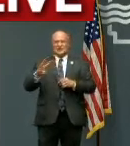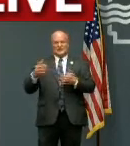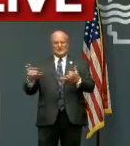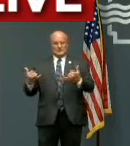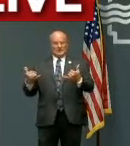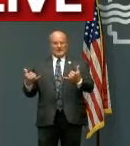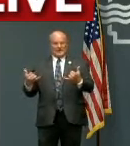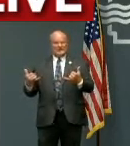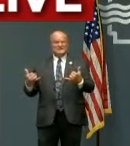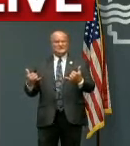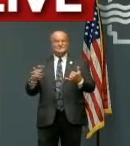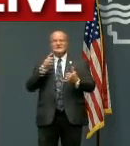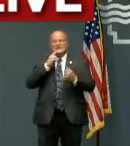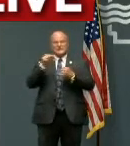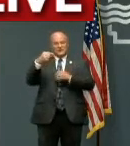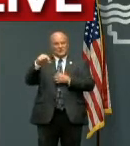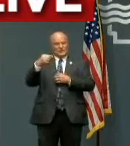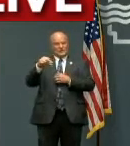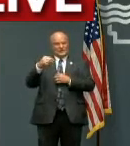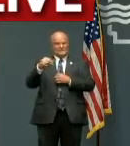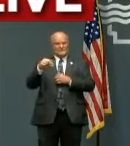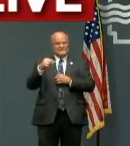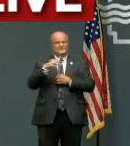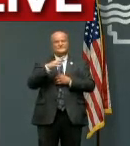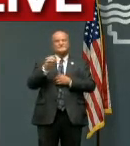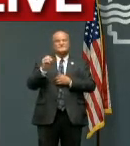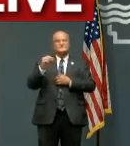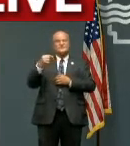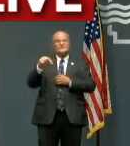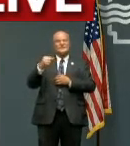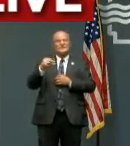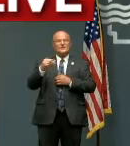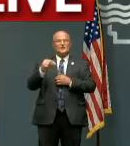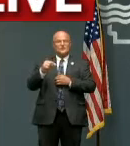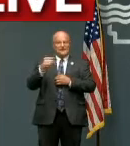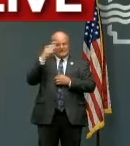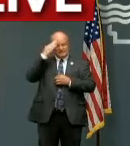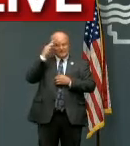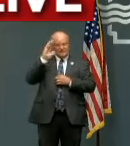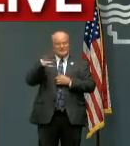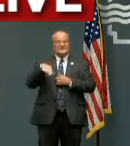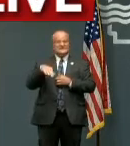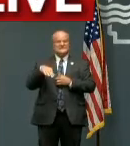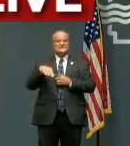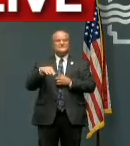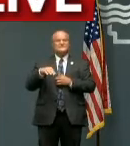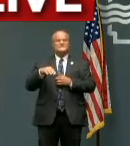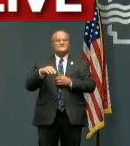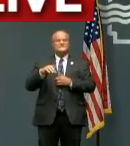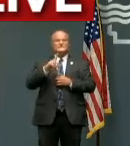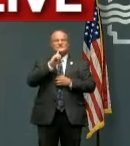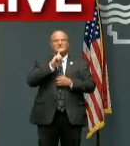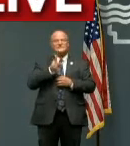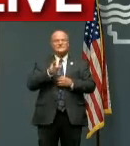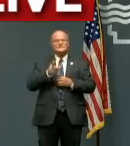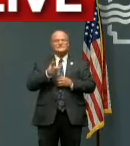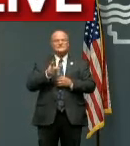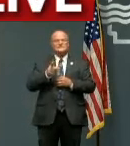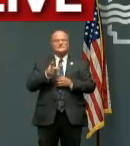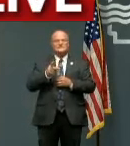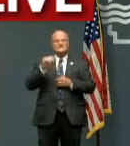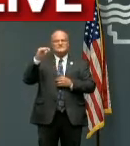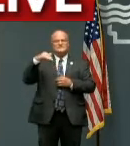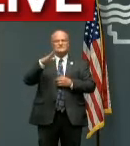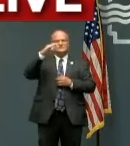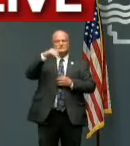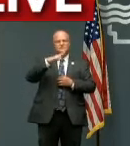are right now, is the green, and the green, as you can see, is very